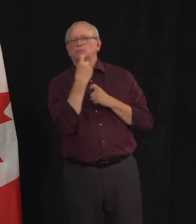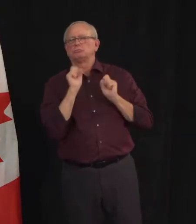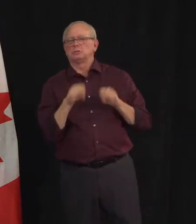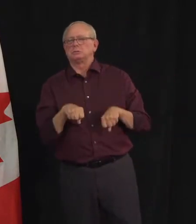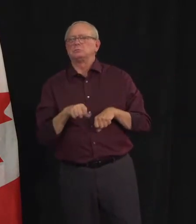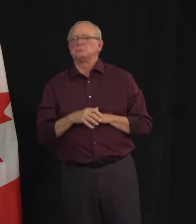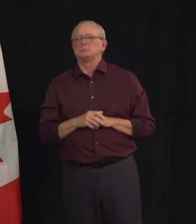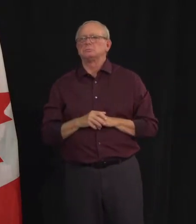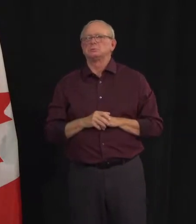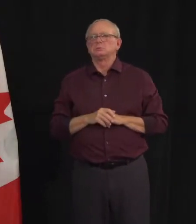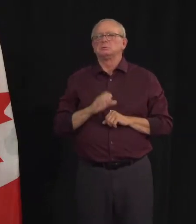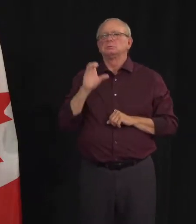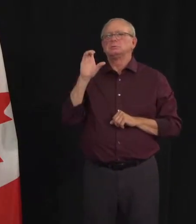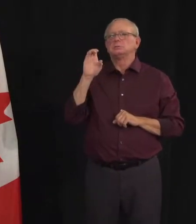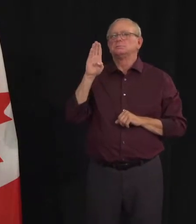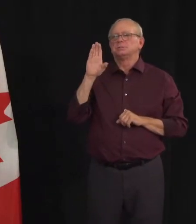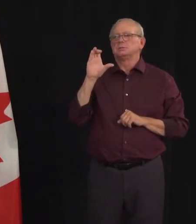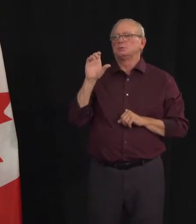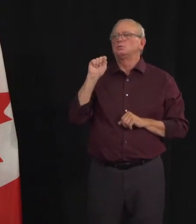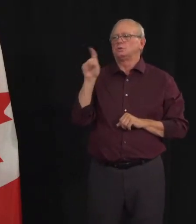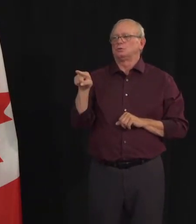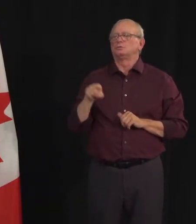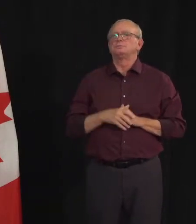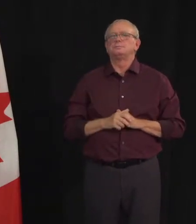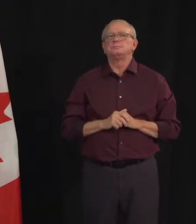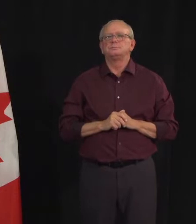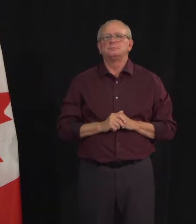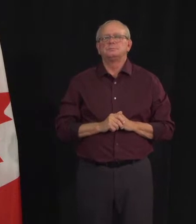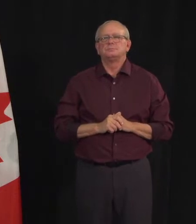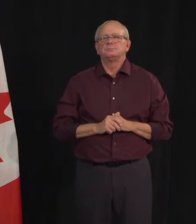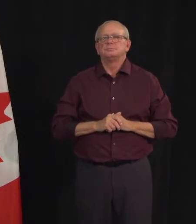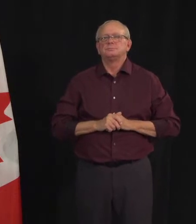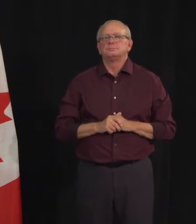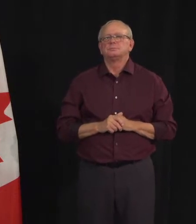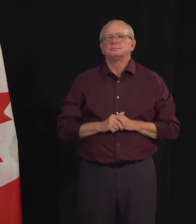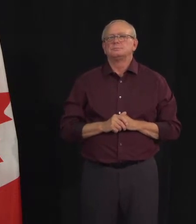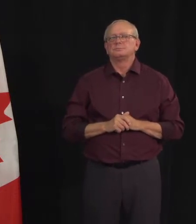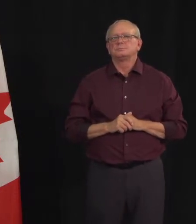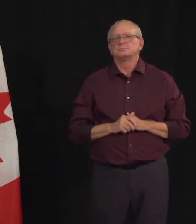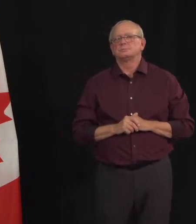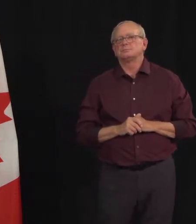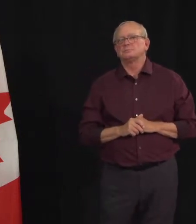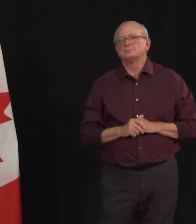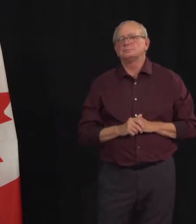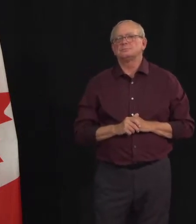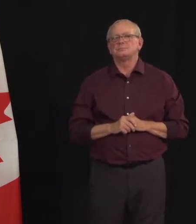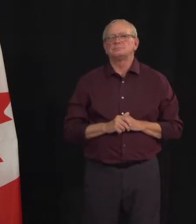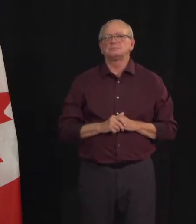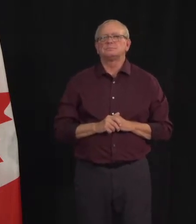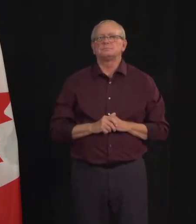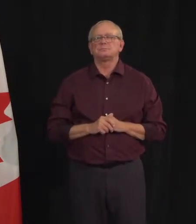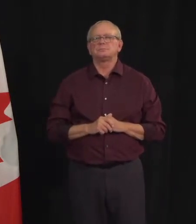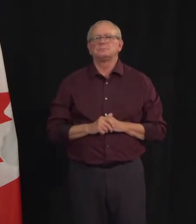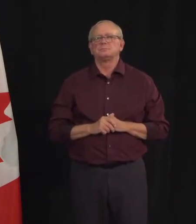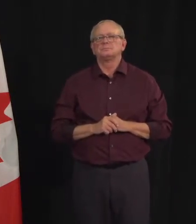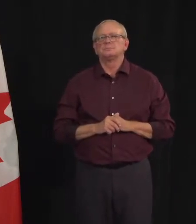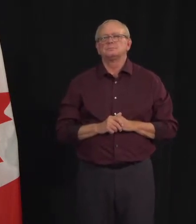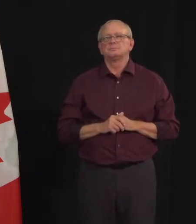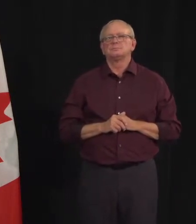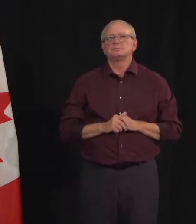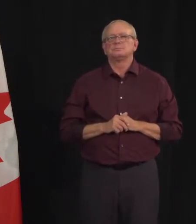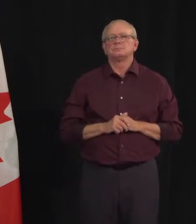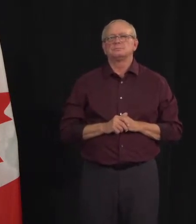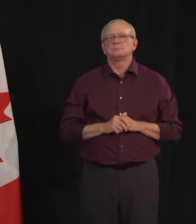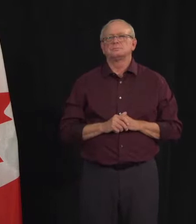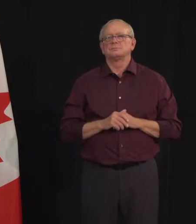the CBC. Go ahead, Jordan. Hi, Dr. Hinshaw. I don't think we've seen new modeling since the end of April,